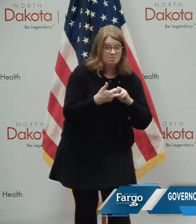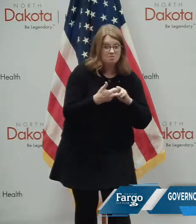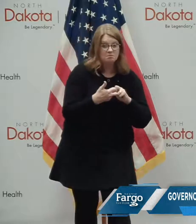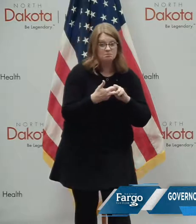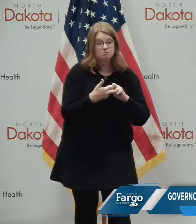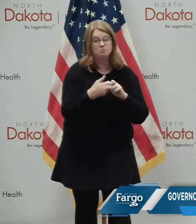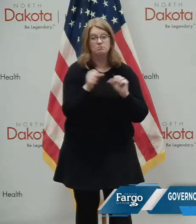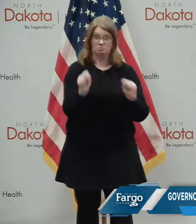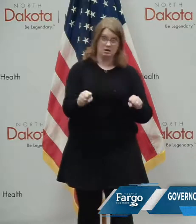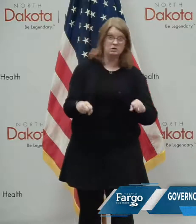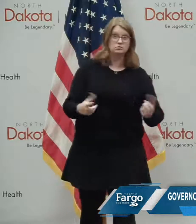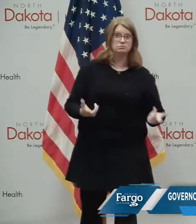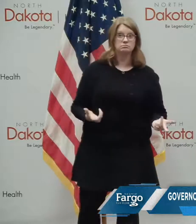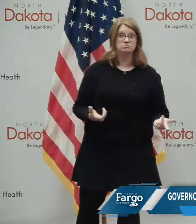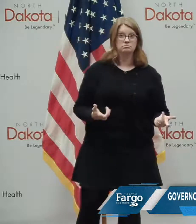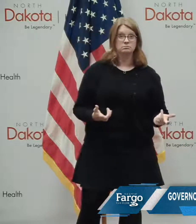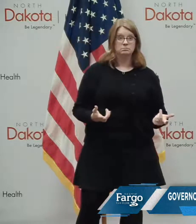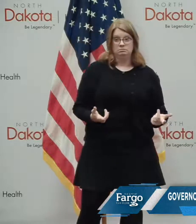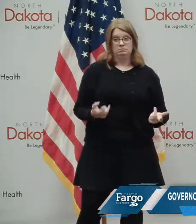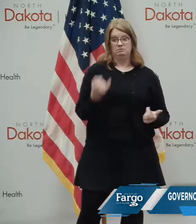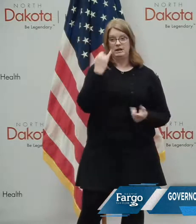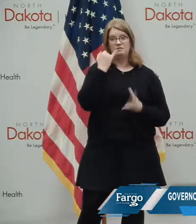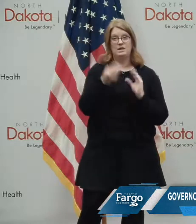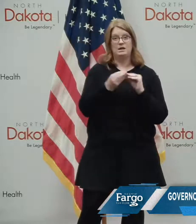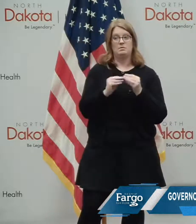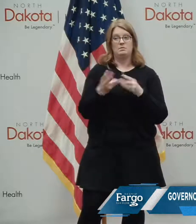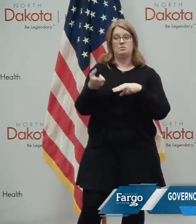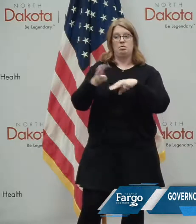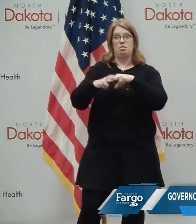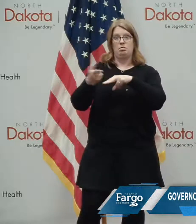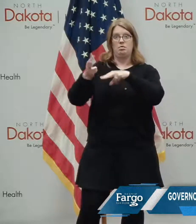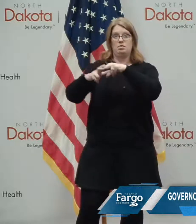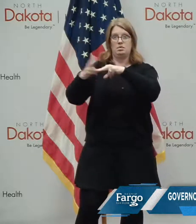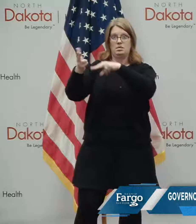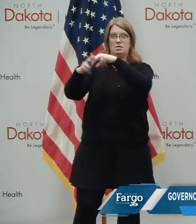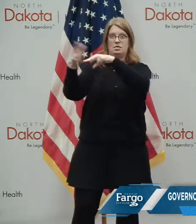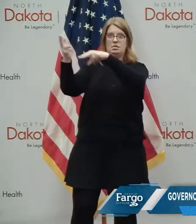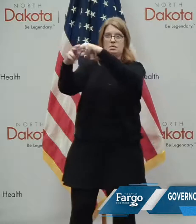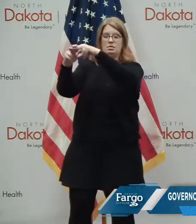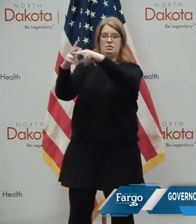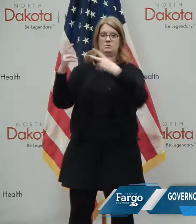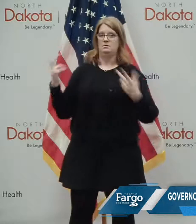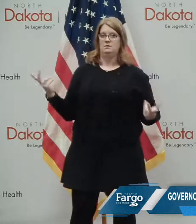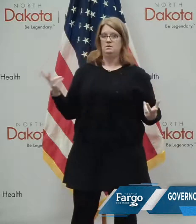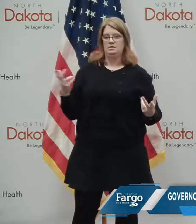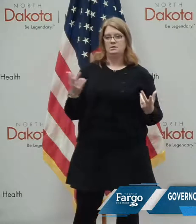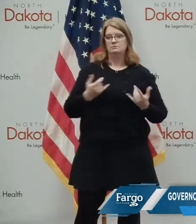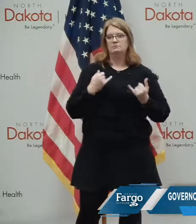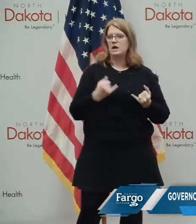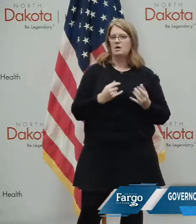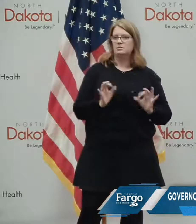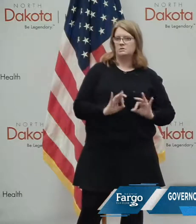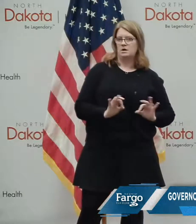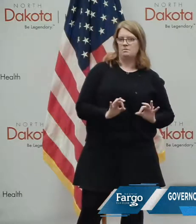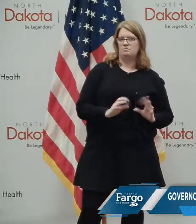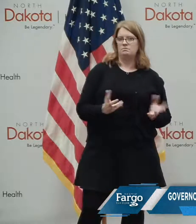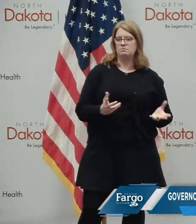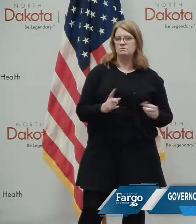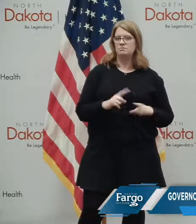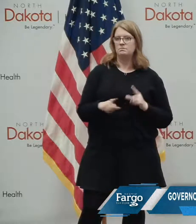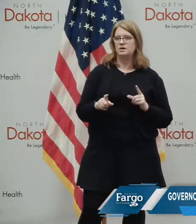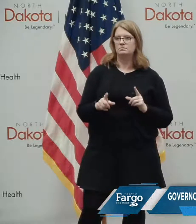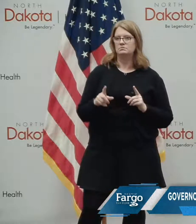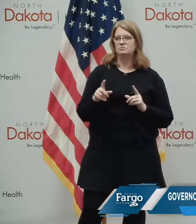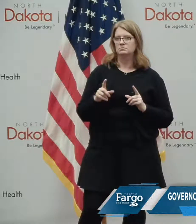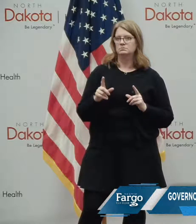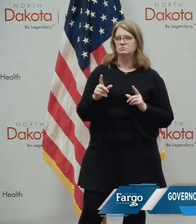It could be a problem if we don't turn the numbers around. Yes, it could be, but right now it has not been a thing, and we're going to continue to be as transparent as we